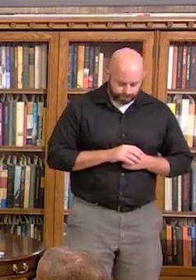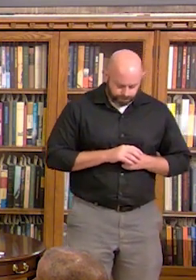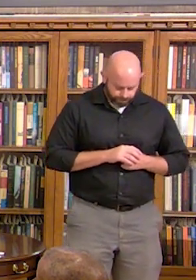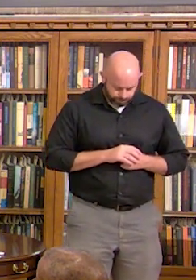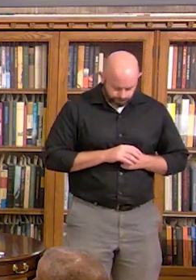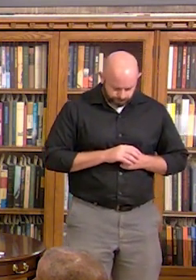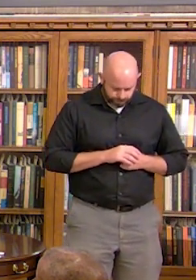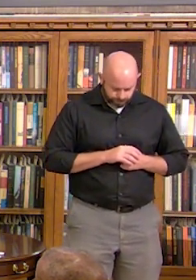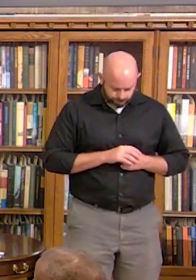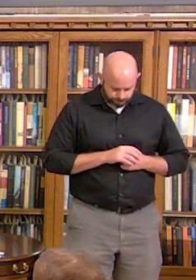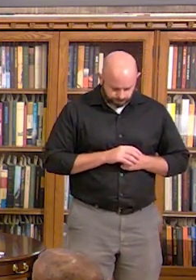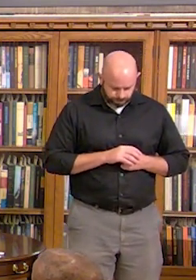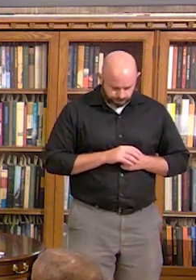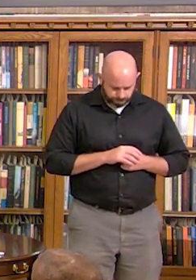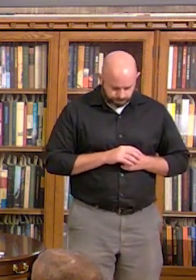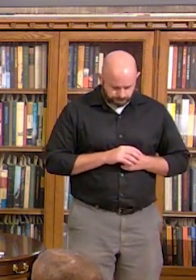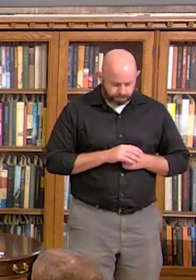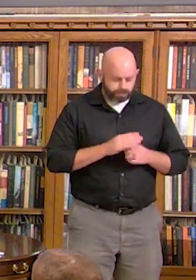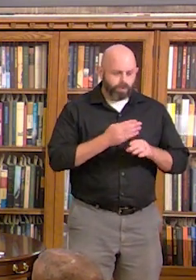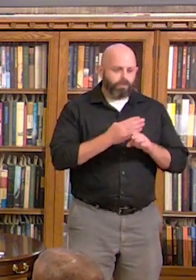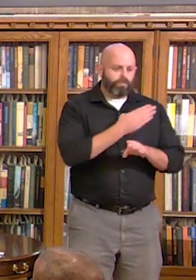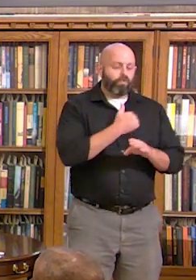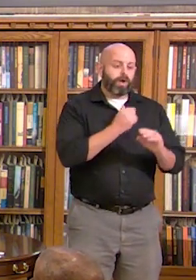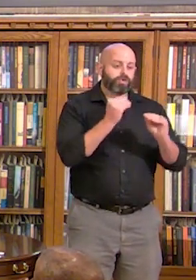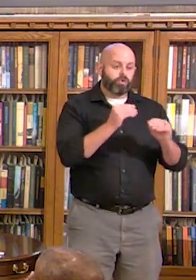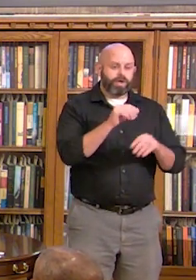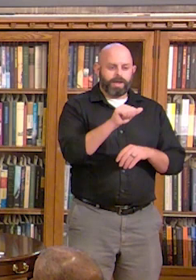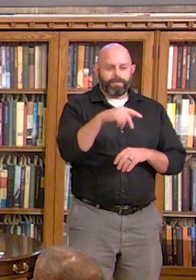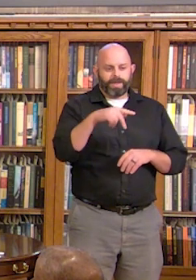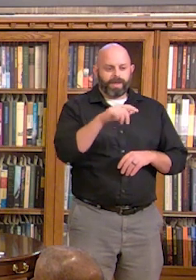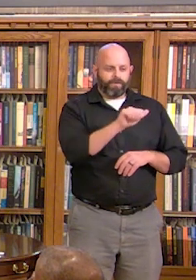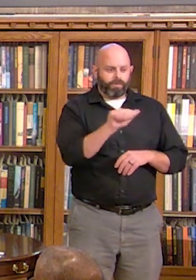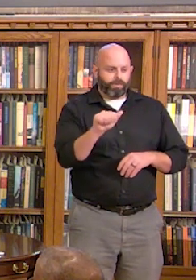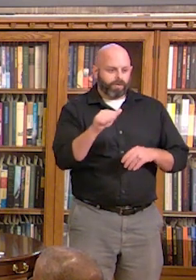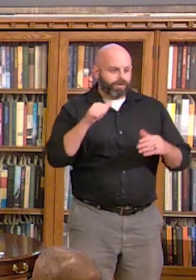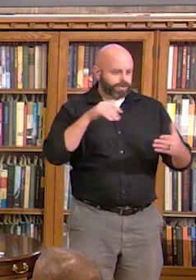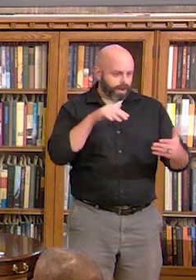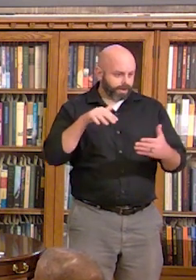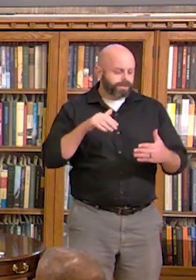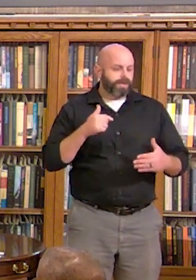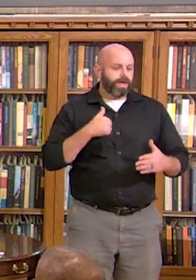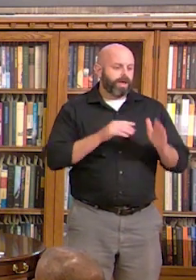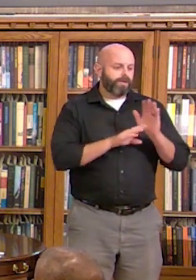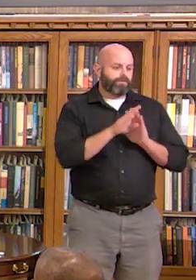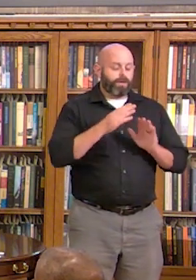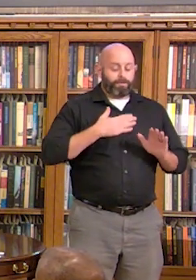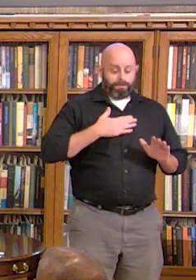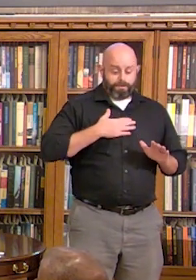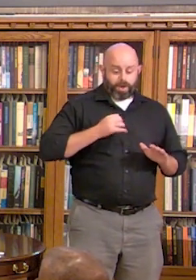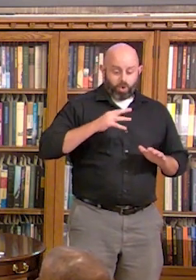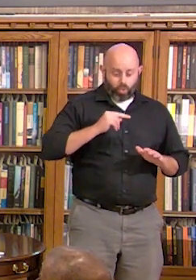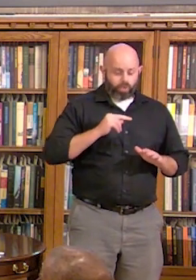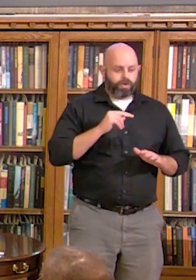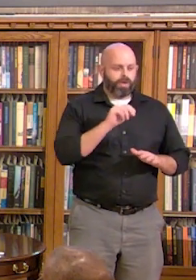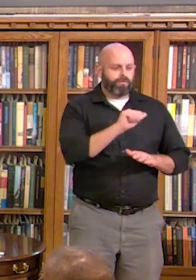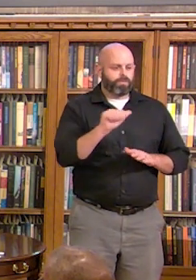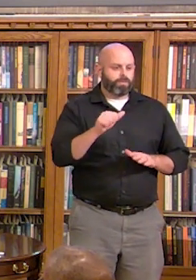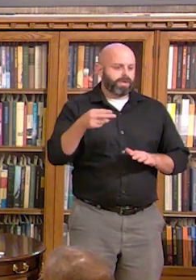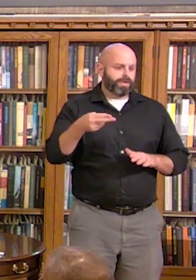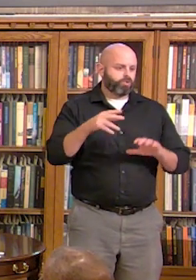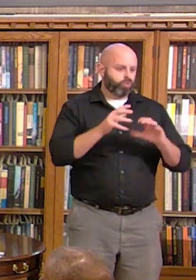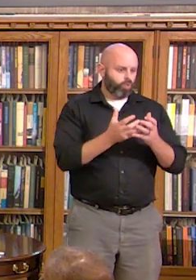say well before I taught AP African-American studies I develop my own African-American history